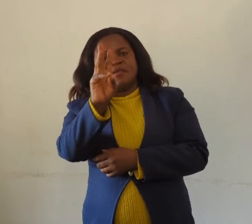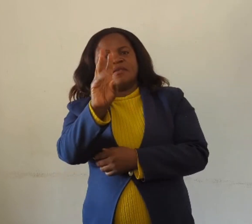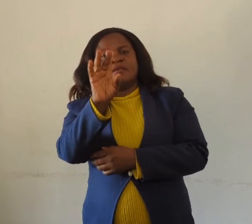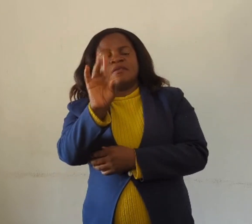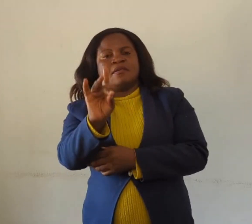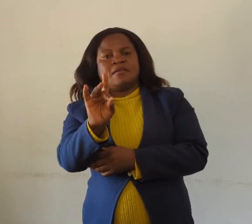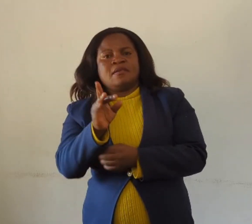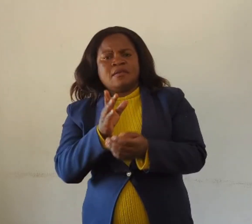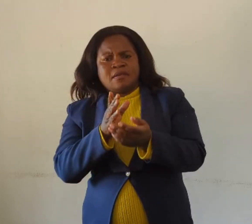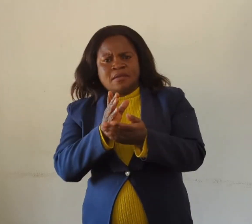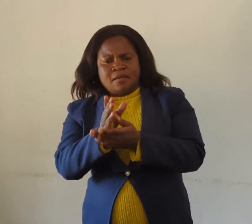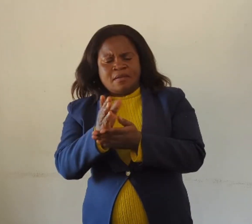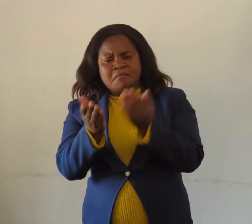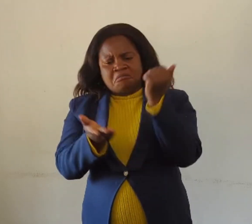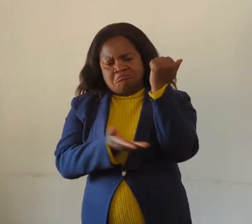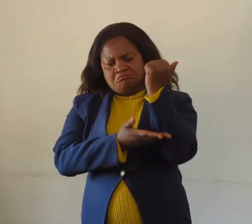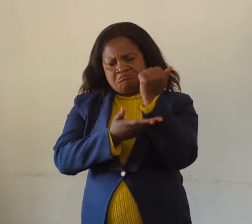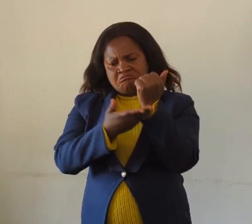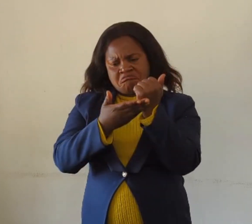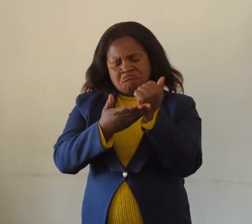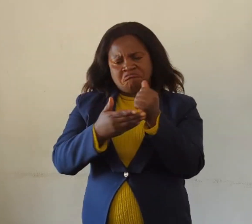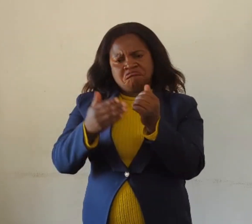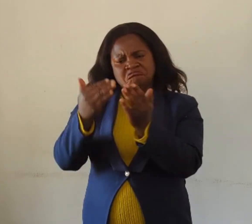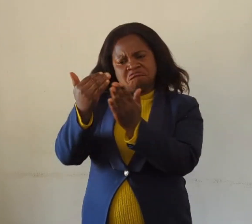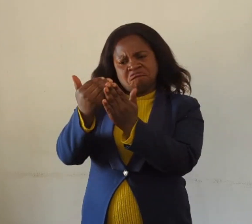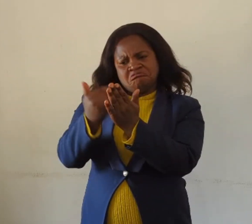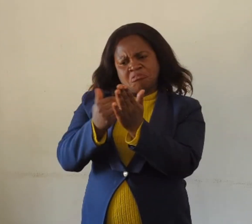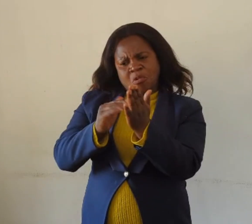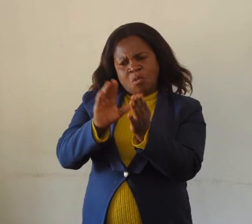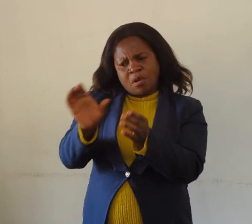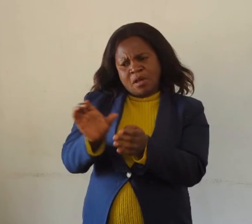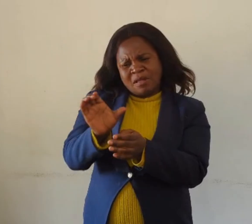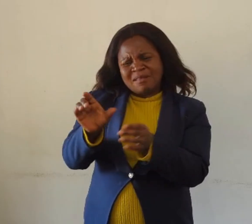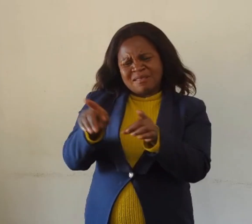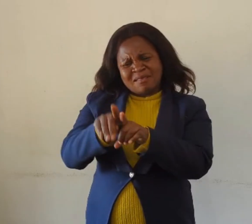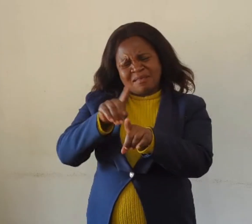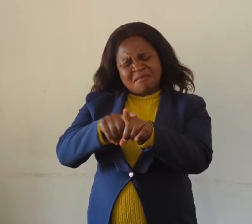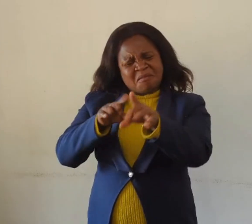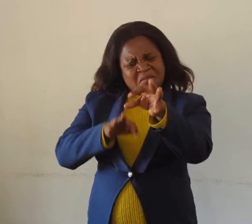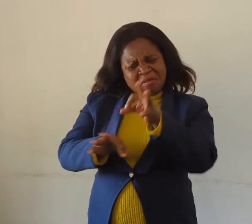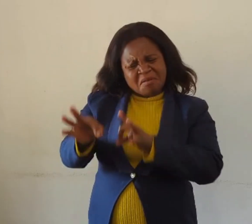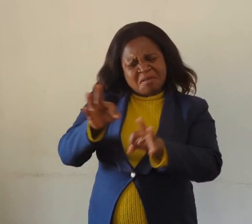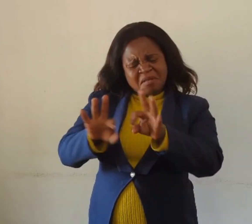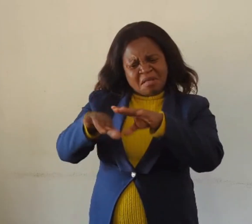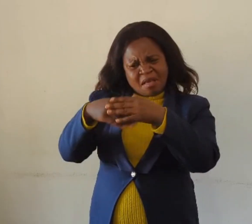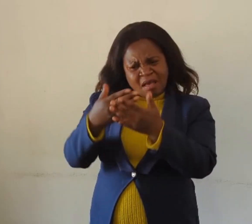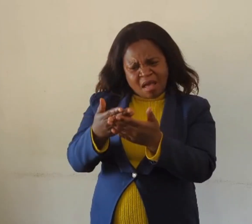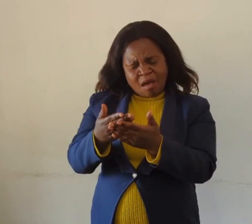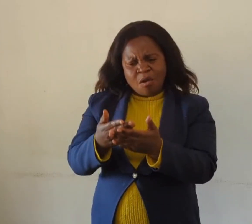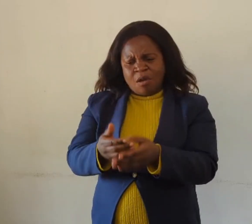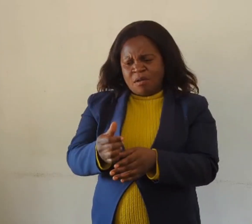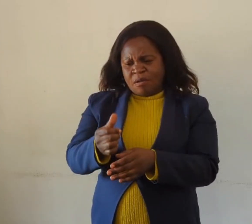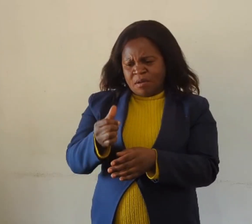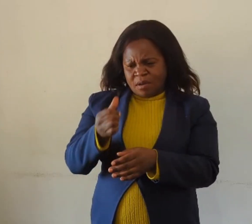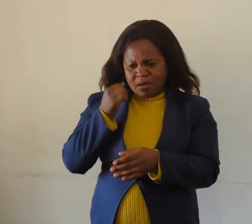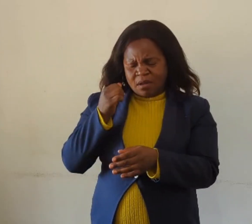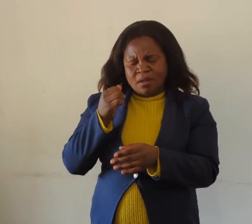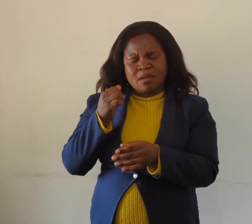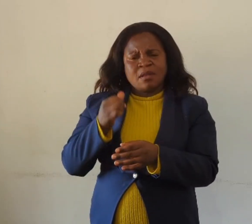by updating the side note of the section and explaining how rejected ballot papers should be handled